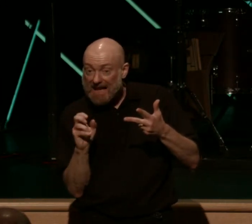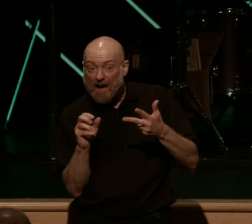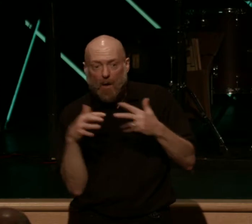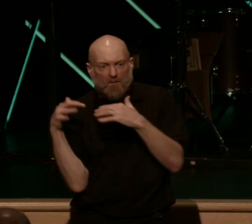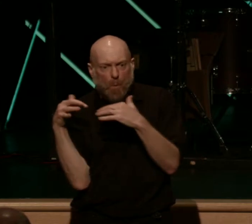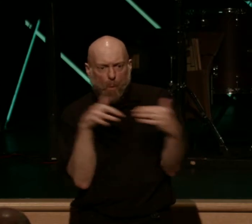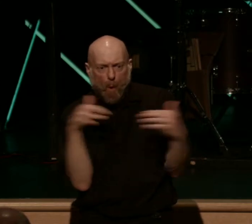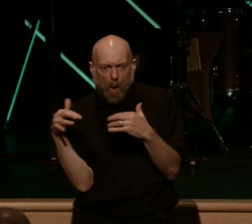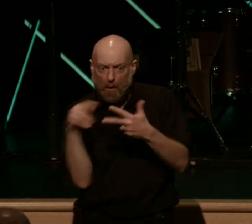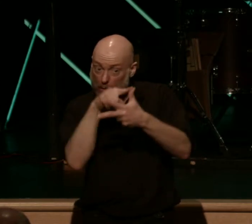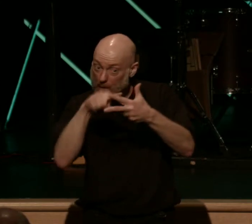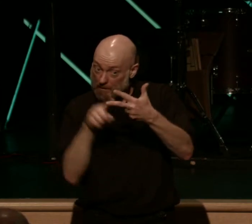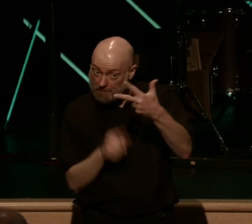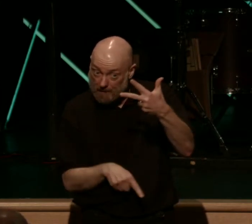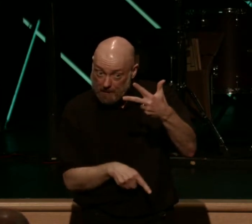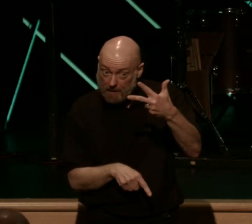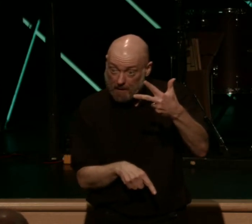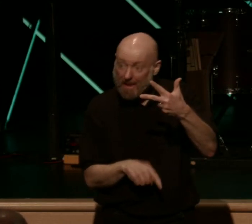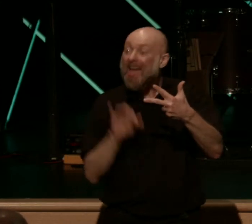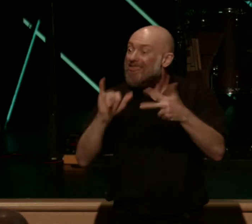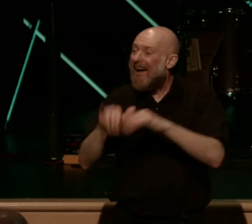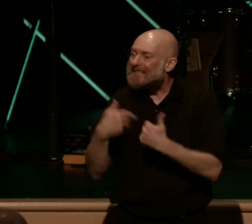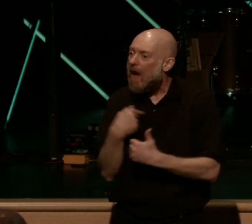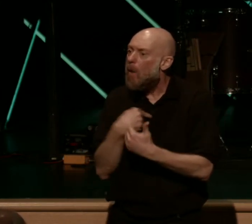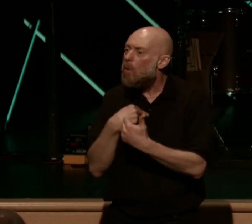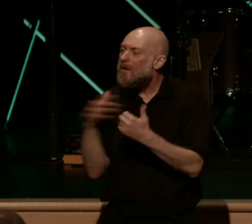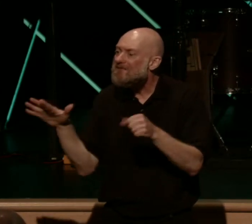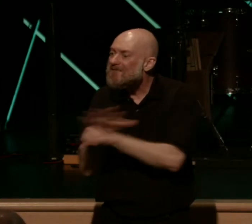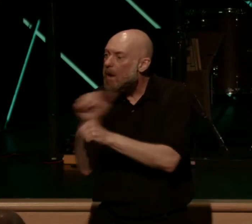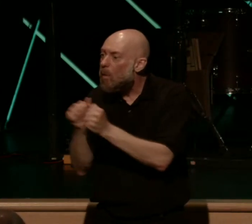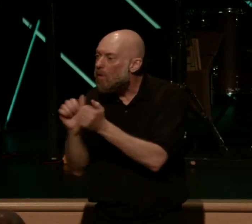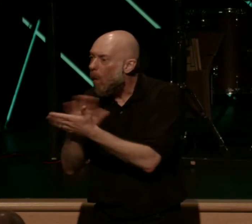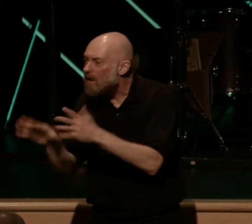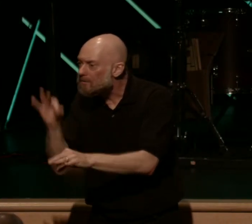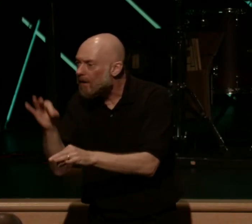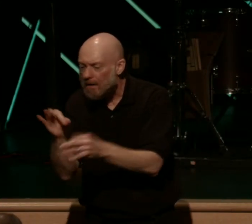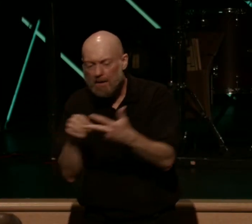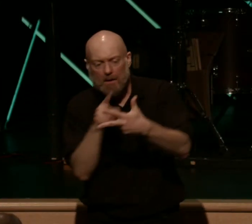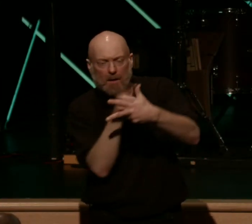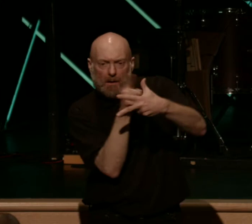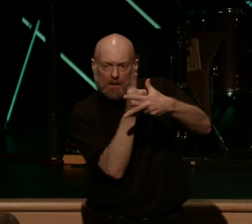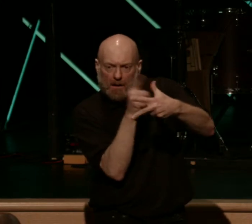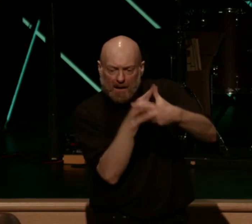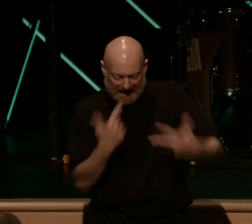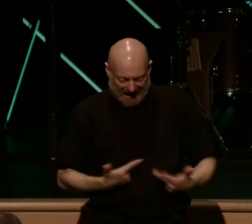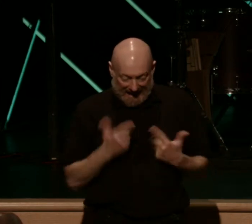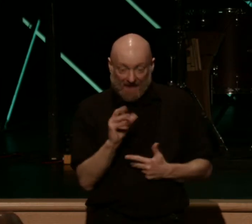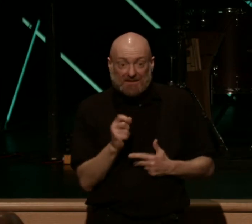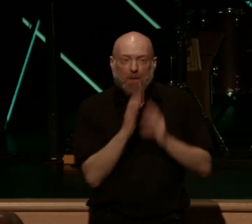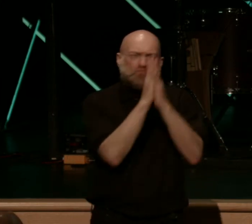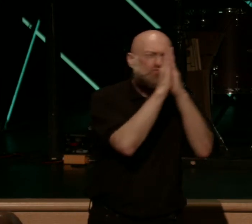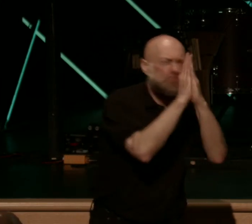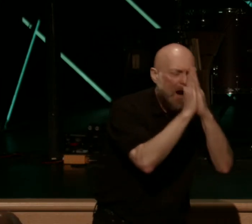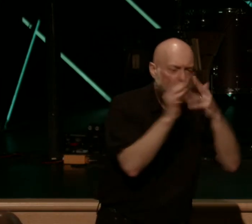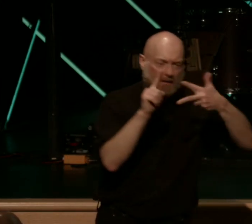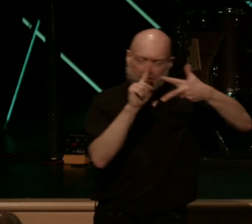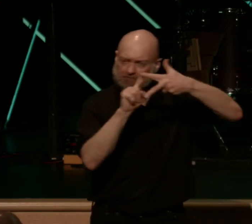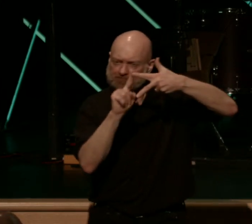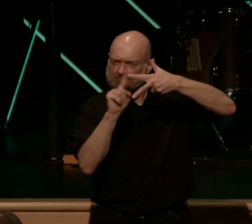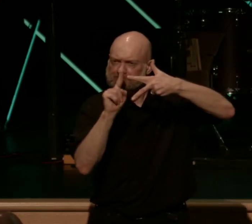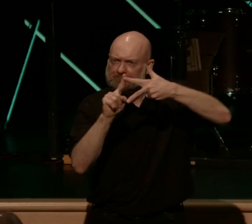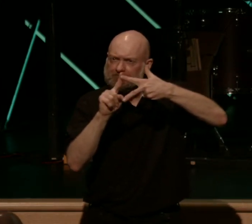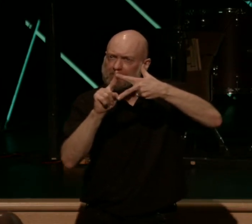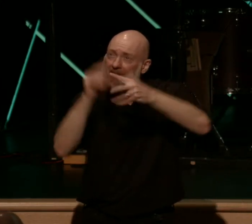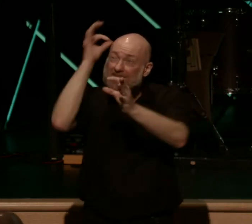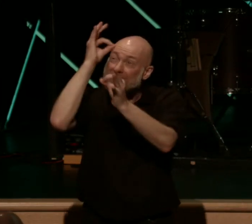war. This is how we are filled with the Holy Spirit. By pursuing a lifestyle of prayer, a lifestyle